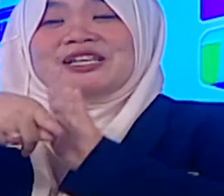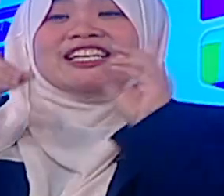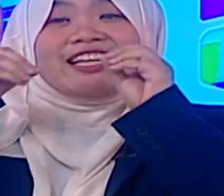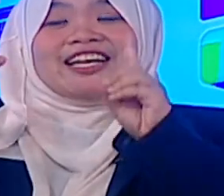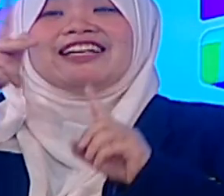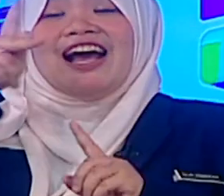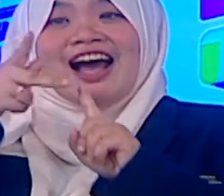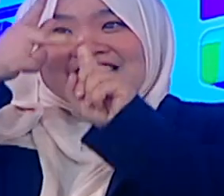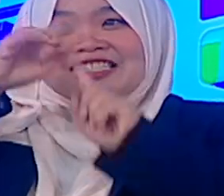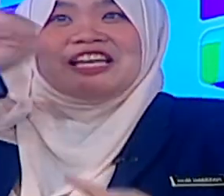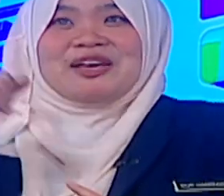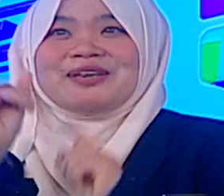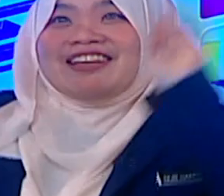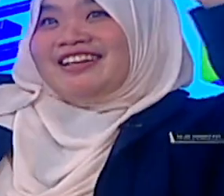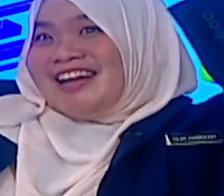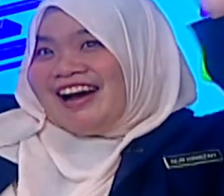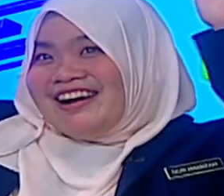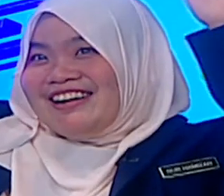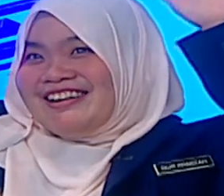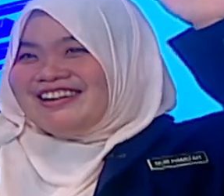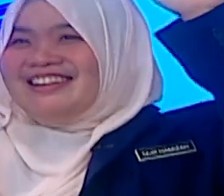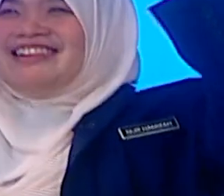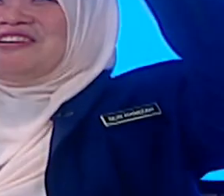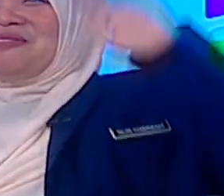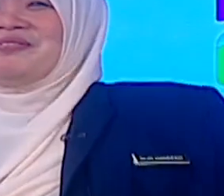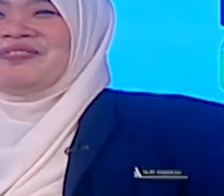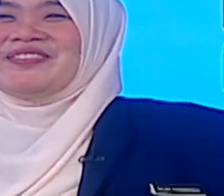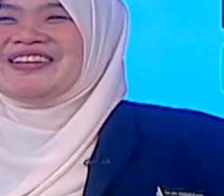Kebangsaan Pendidikan Khas JB. Hi.